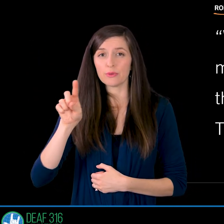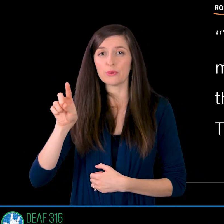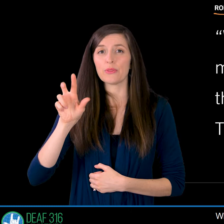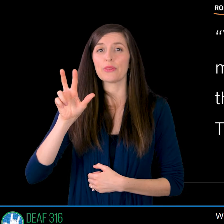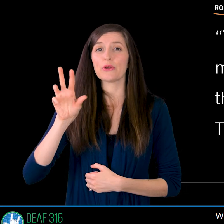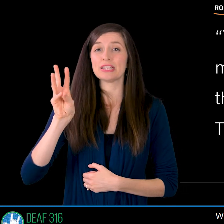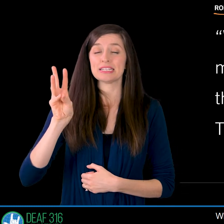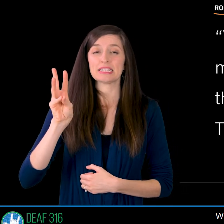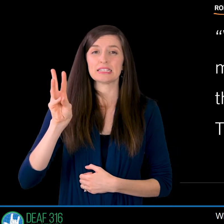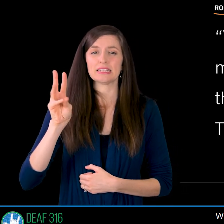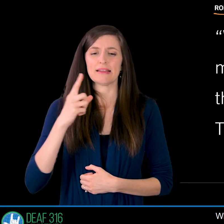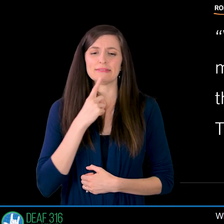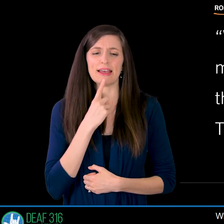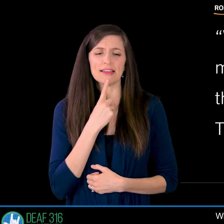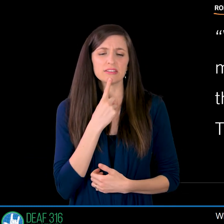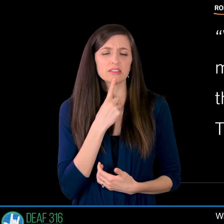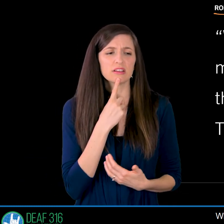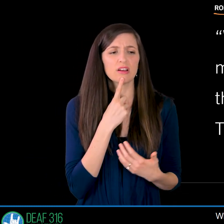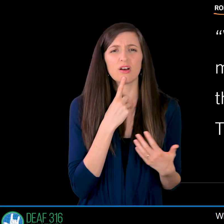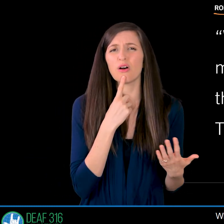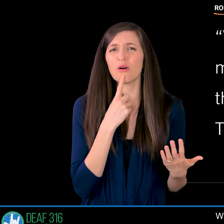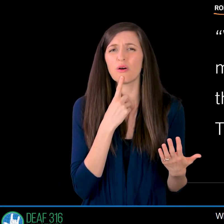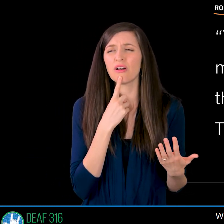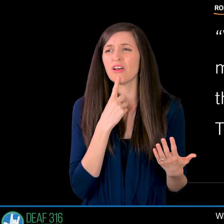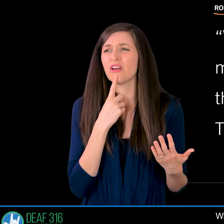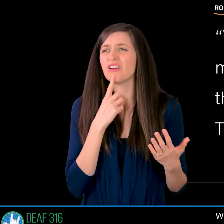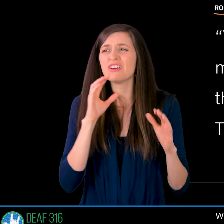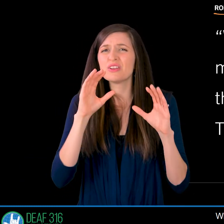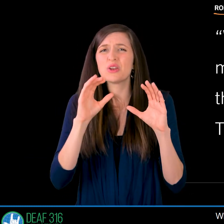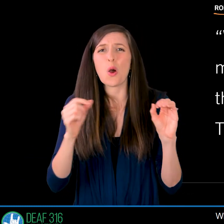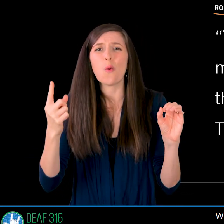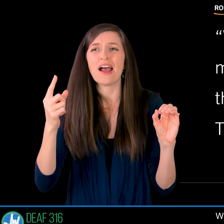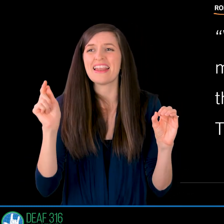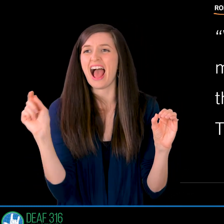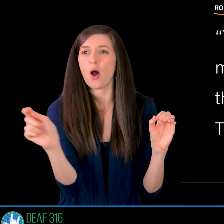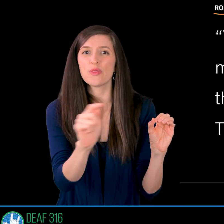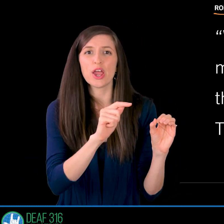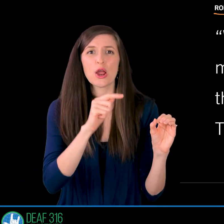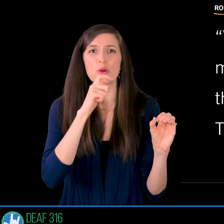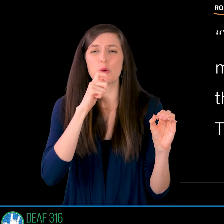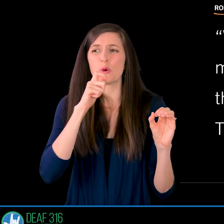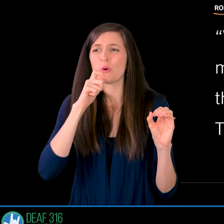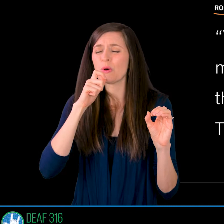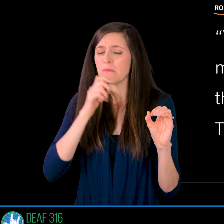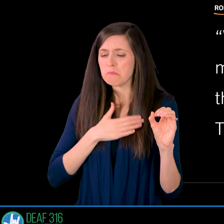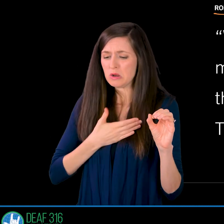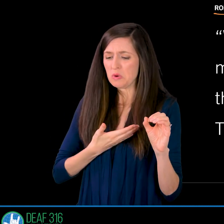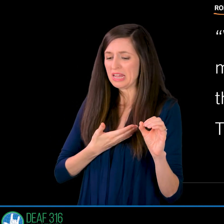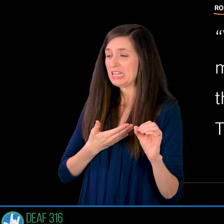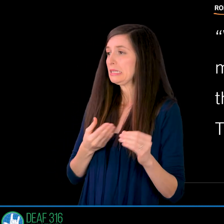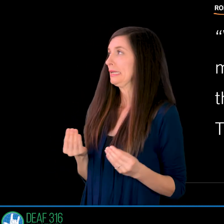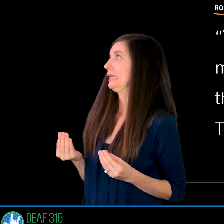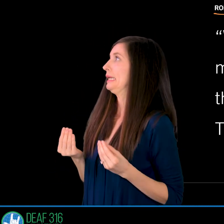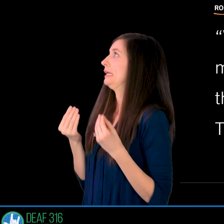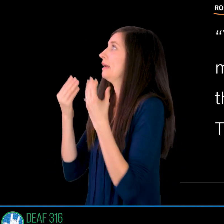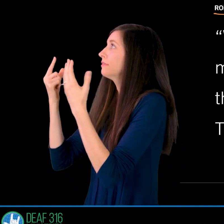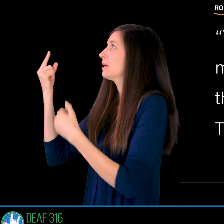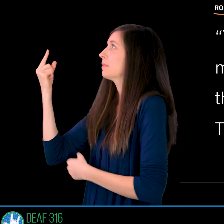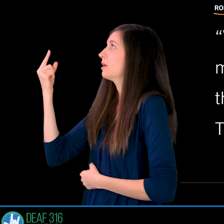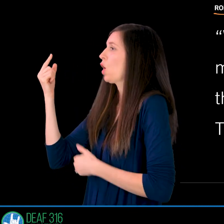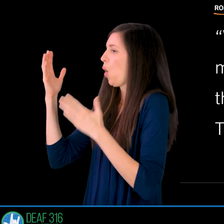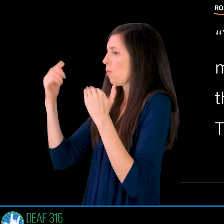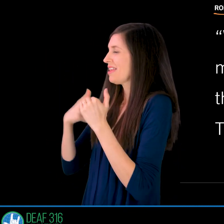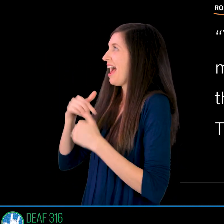11:35-36. Who has given a gift to God that he might be repaid? And the answer there is nobody. That's